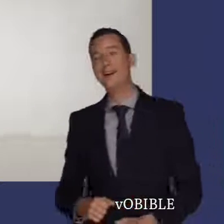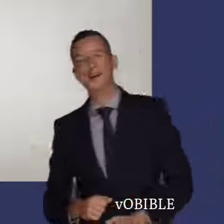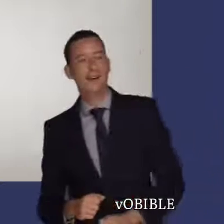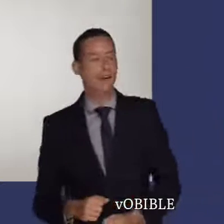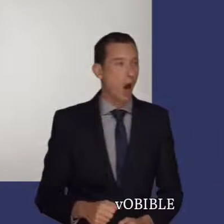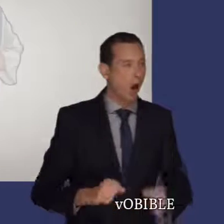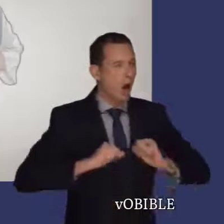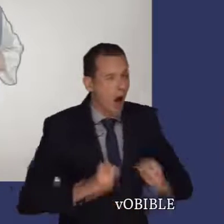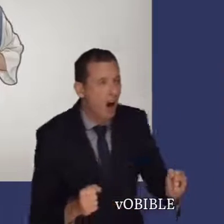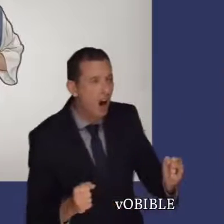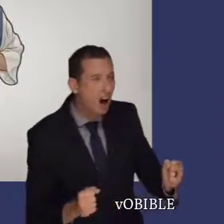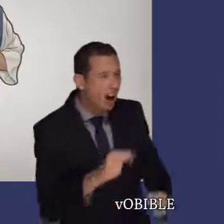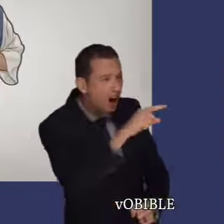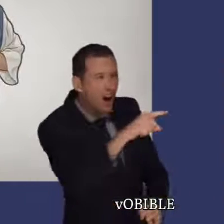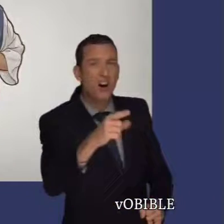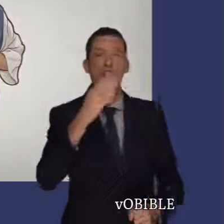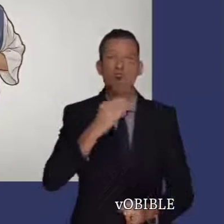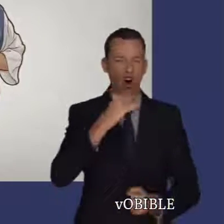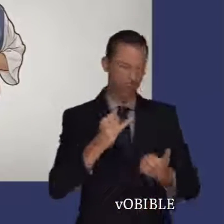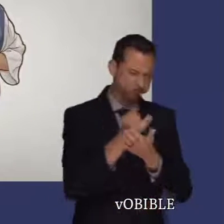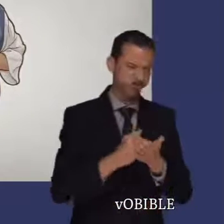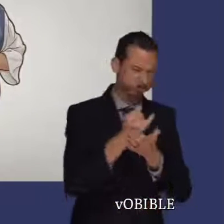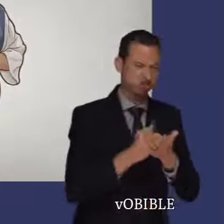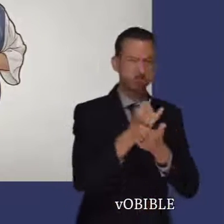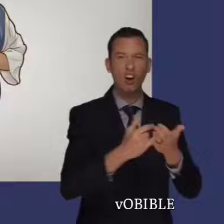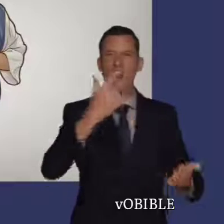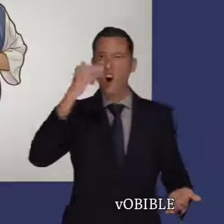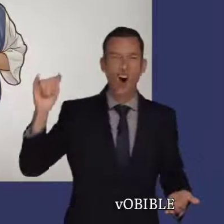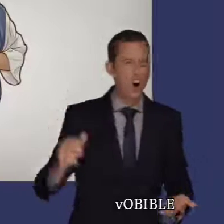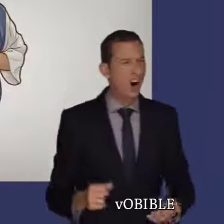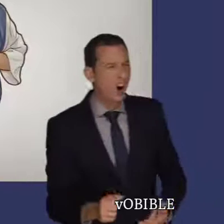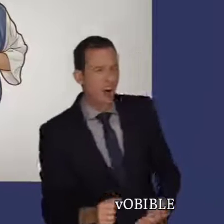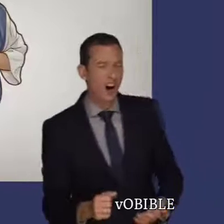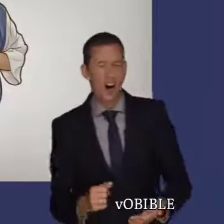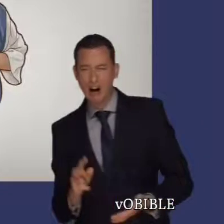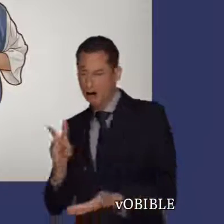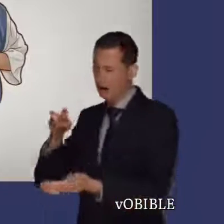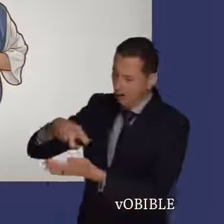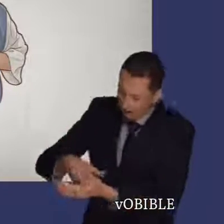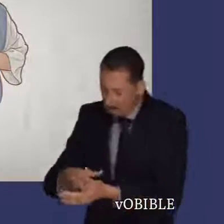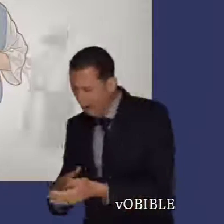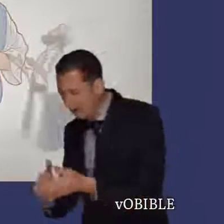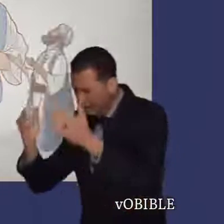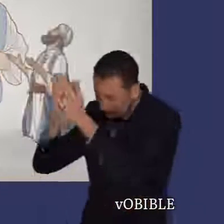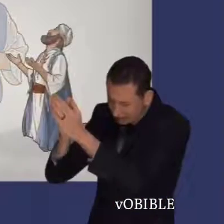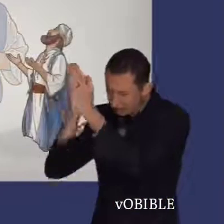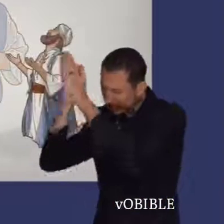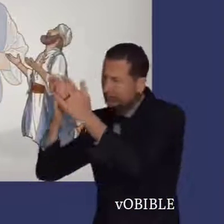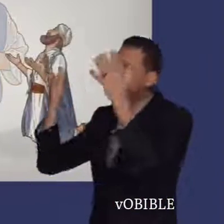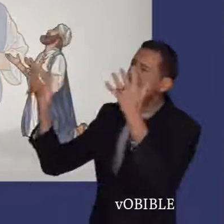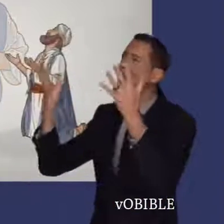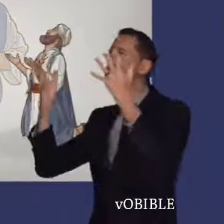Upon arrival, Ezra was shocked to find that serious sins have taken place among the Jews. He